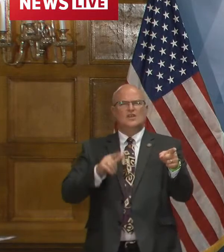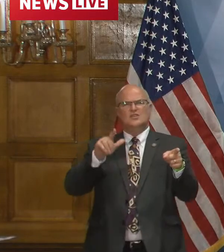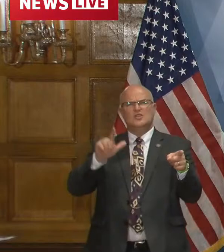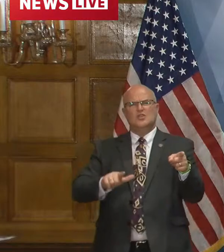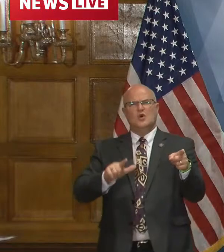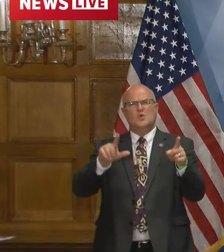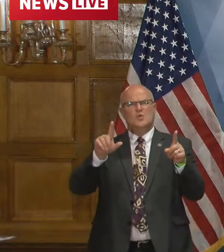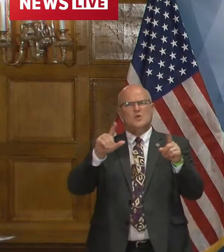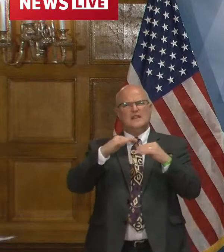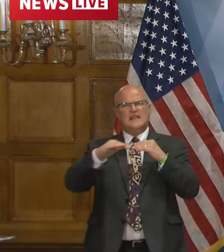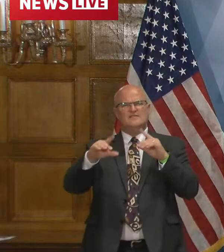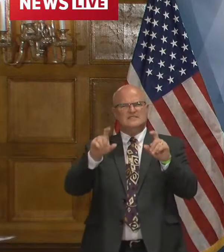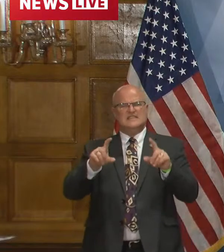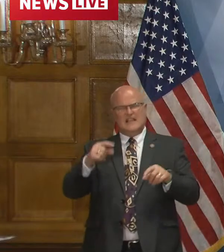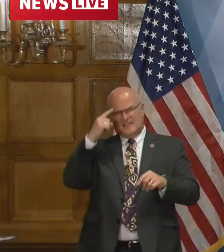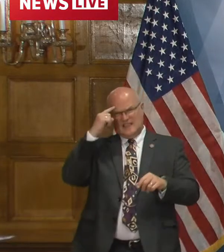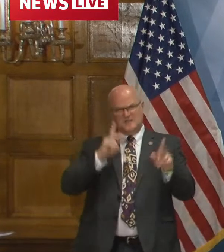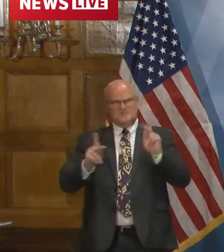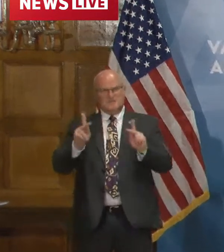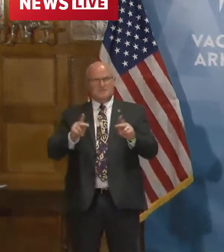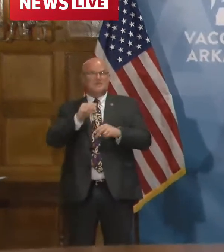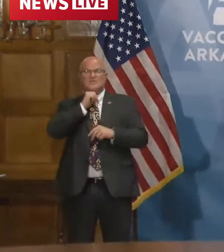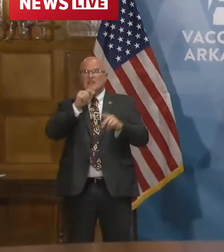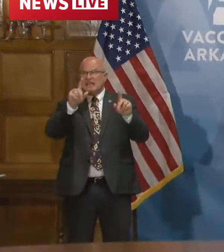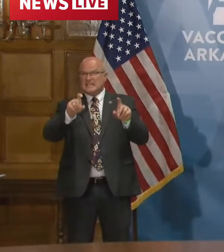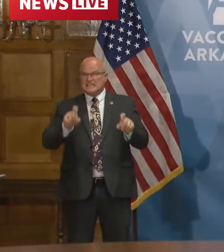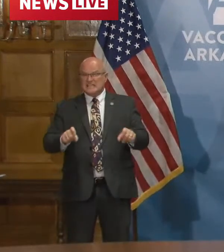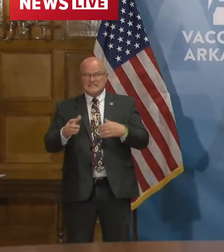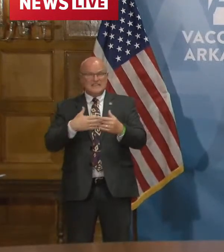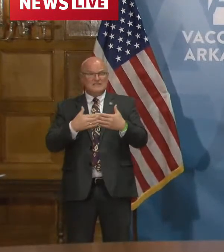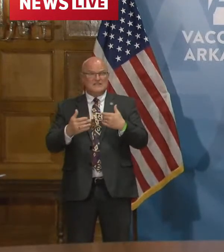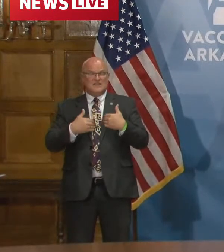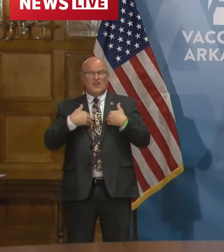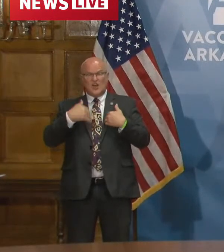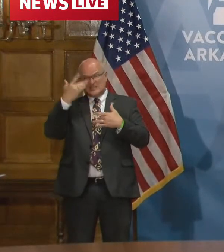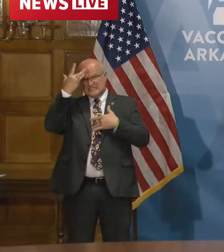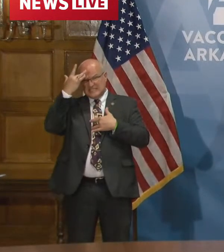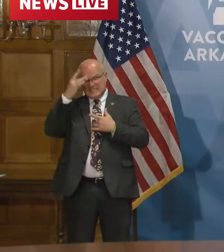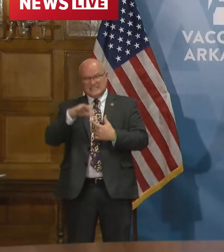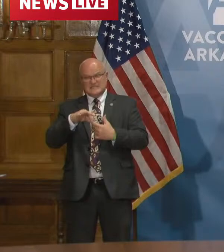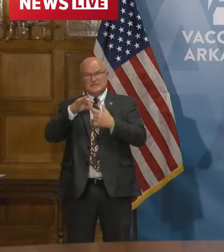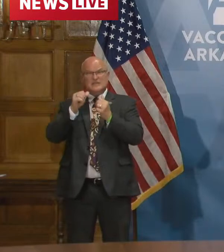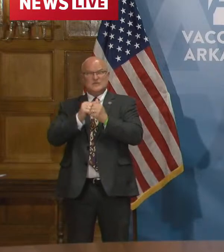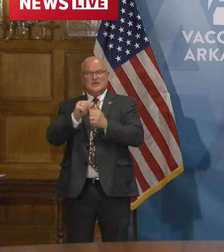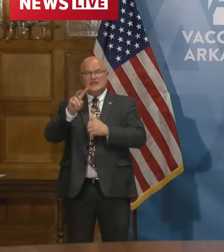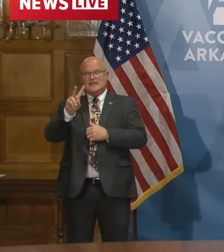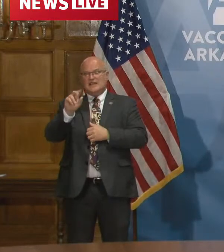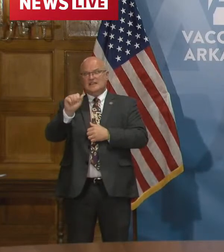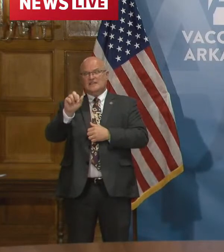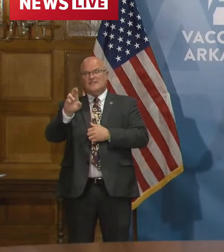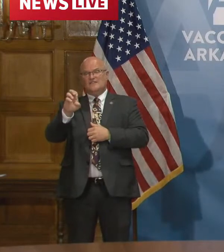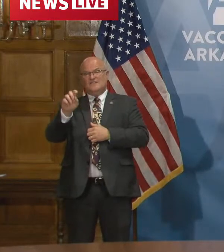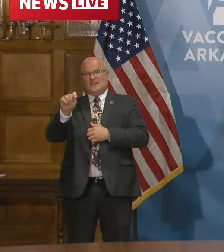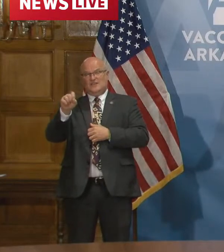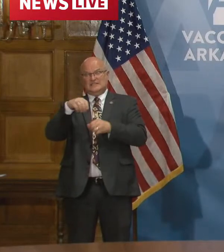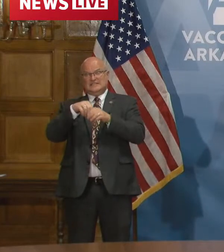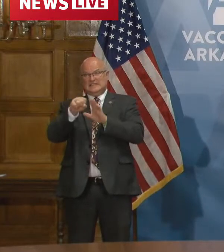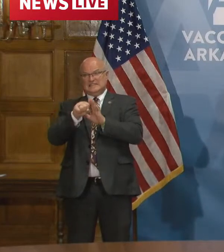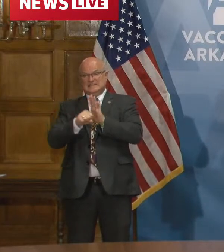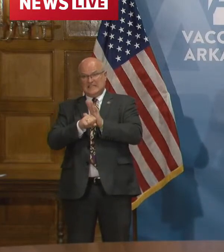level testing. Do you think that Arkansans are just not getting tested even if they are sick, especially with these variants that are now in the state?